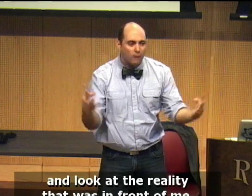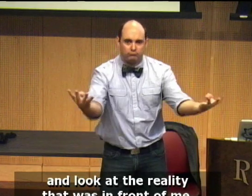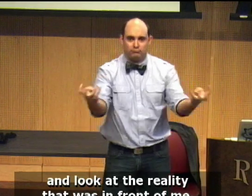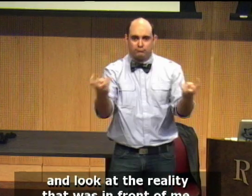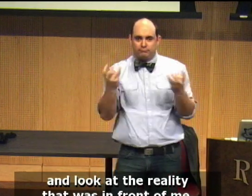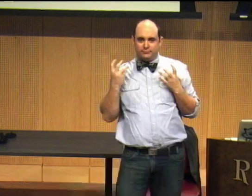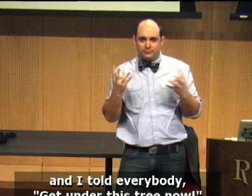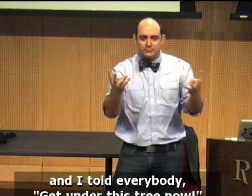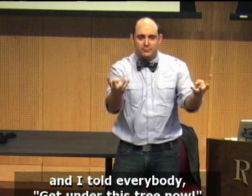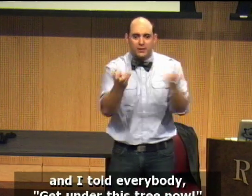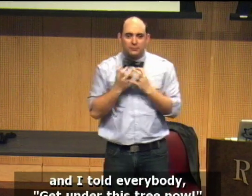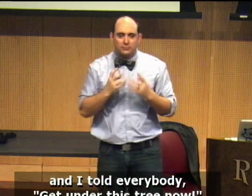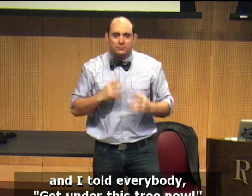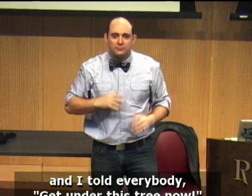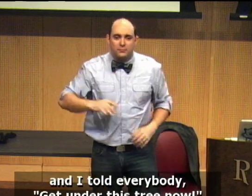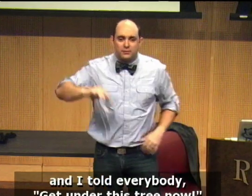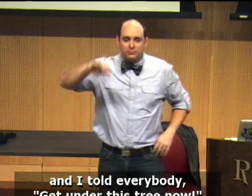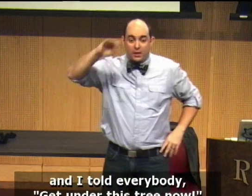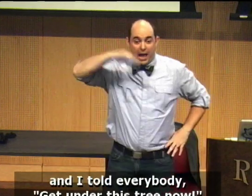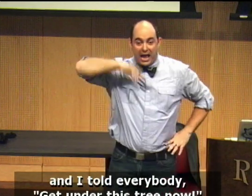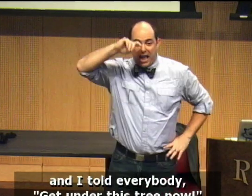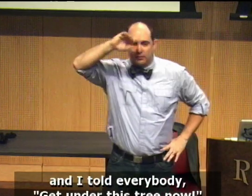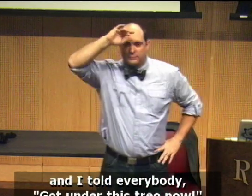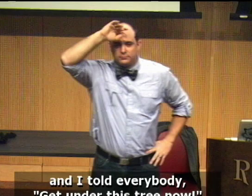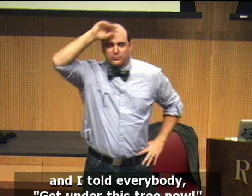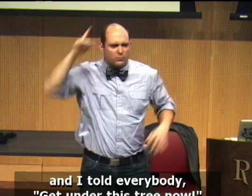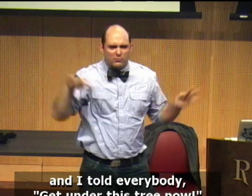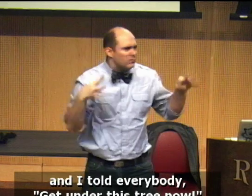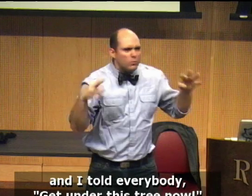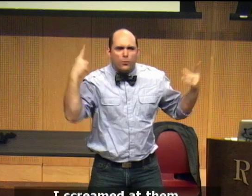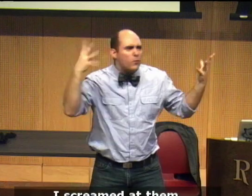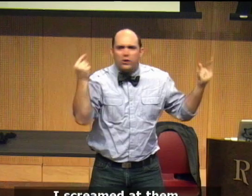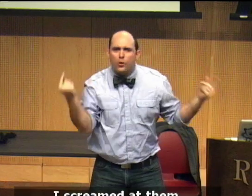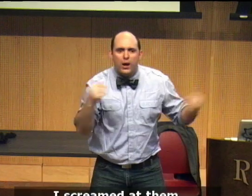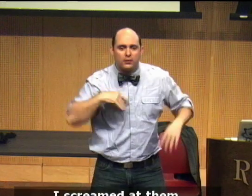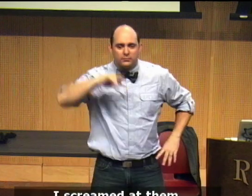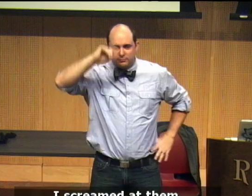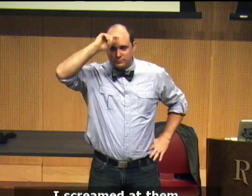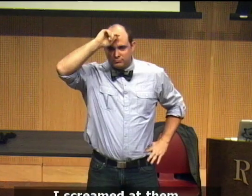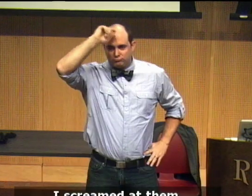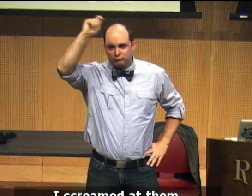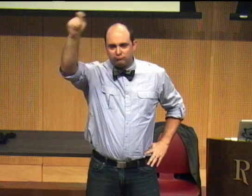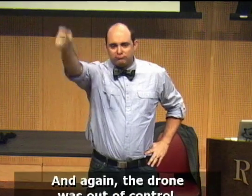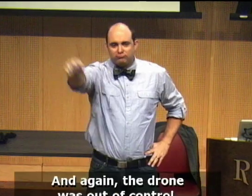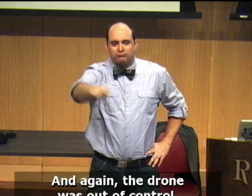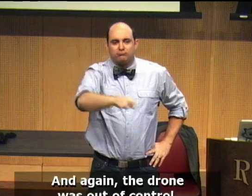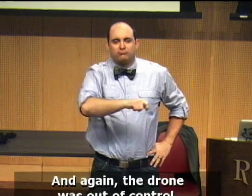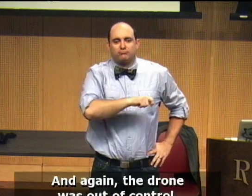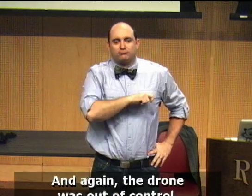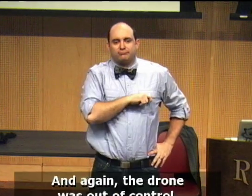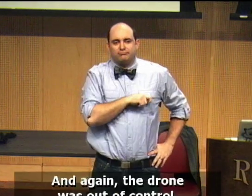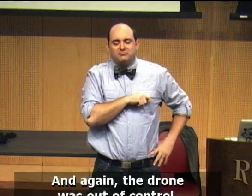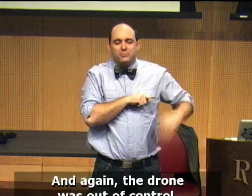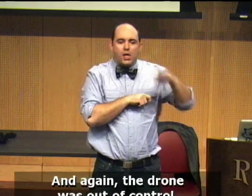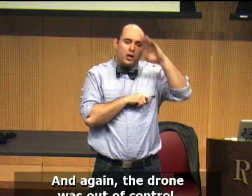front of me, and I told everybody, "Get under this tree now." I screamed at them, and again, the drone was out of